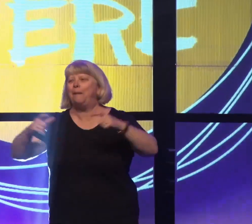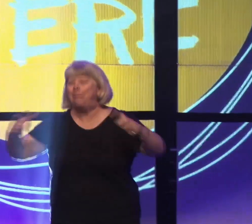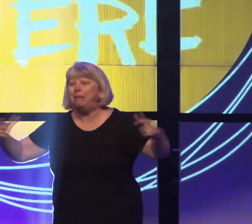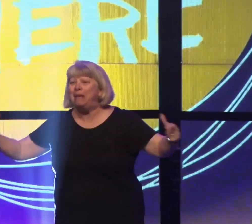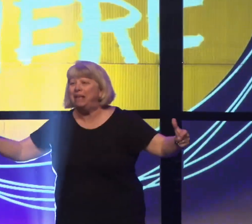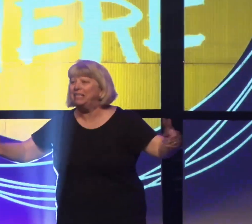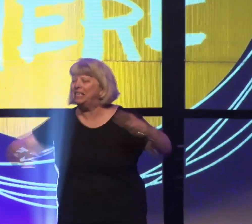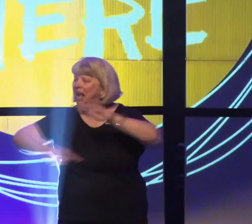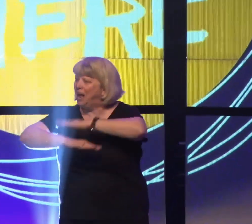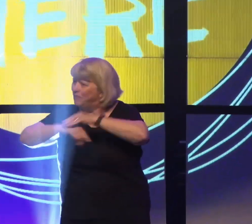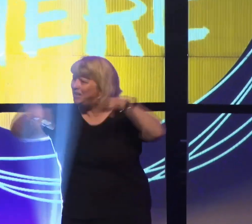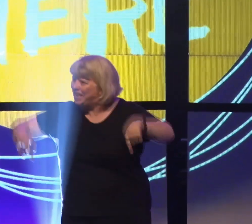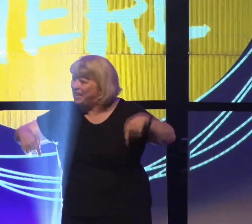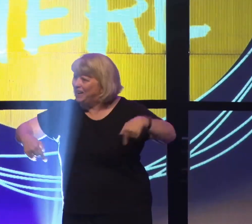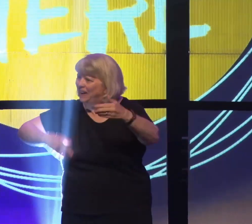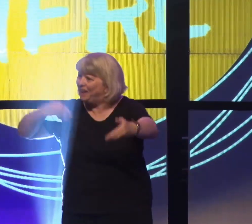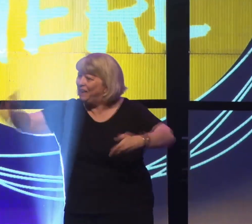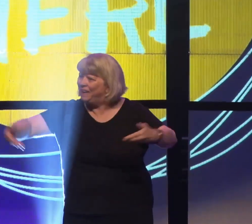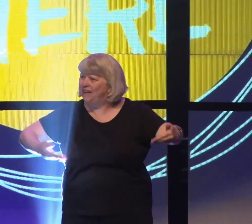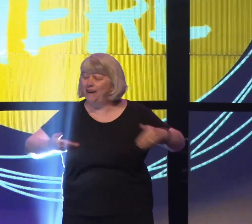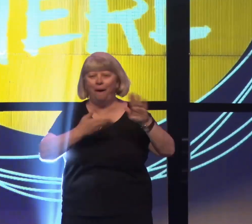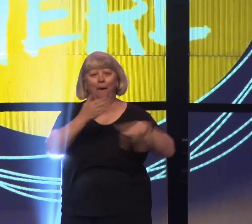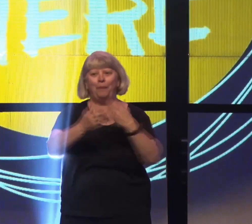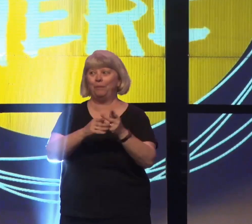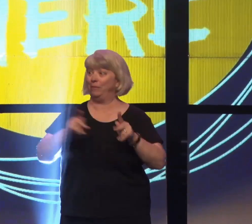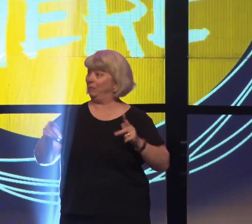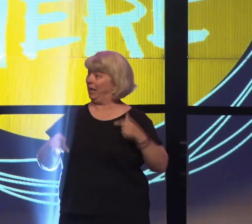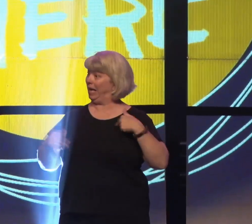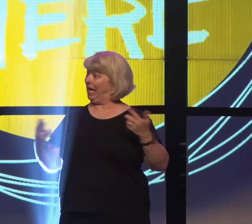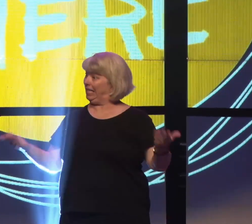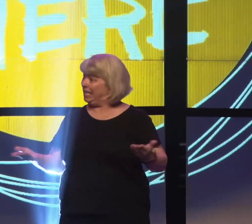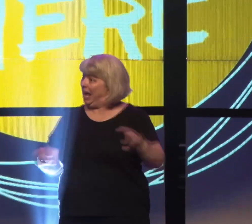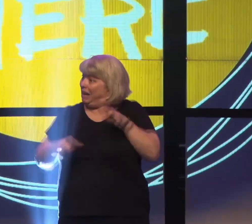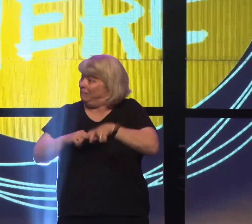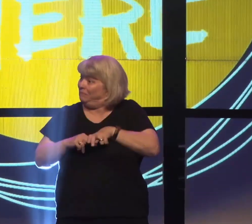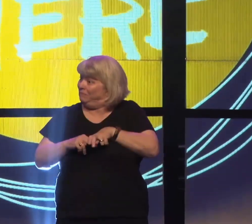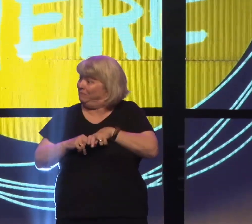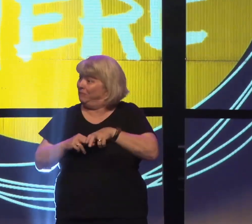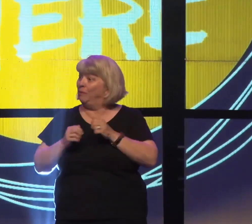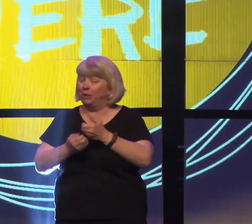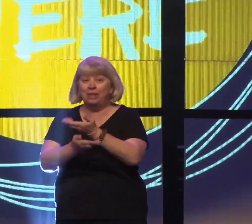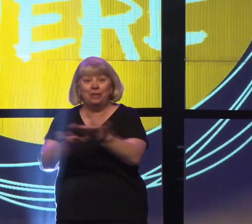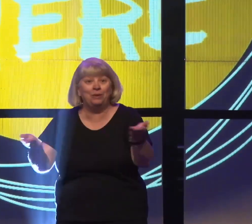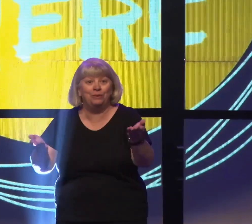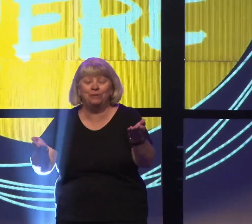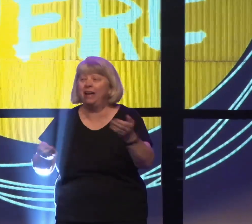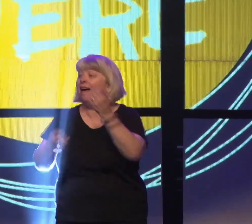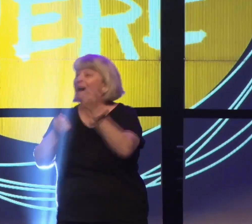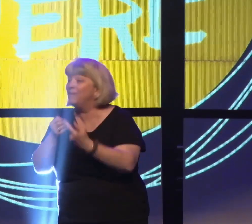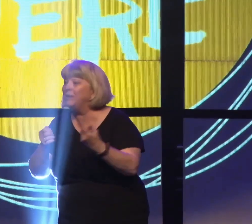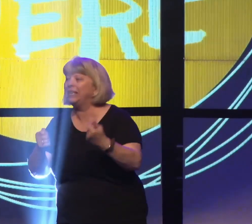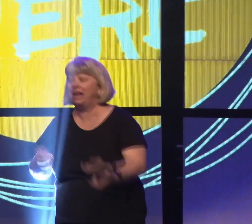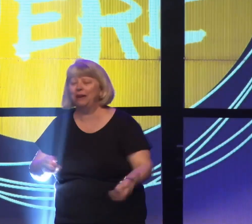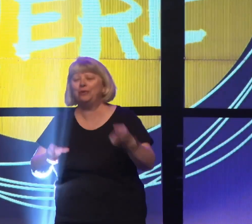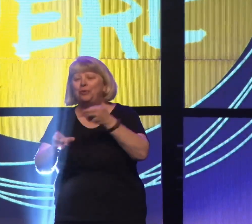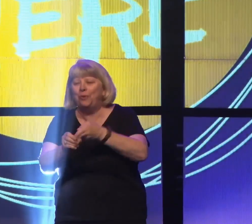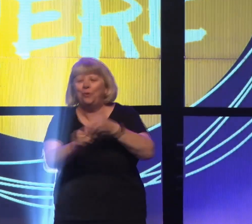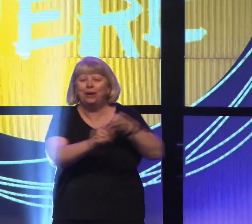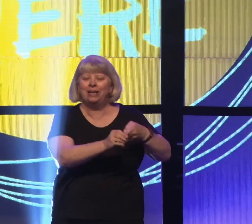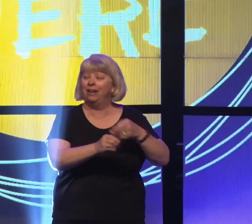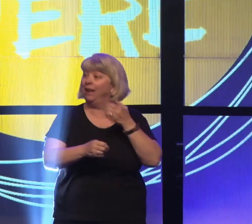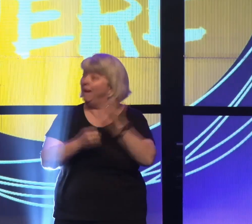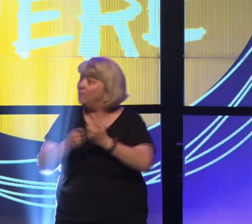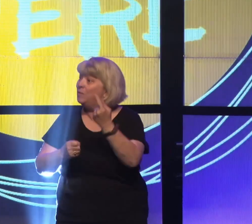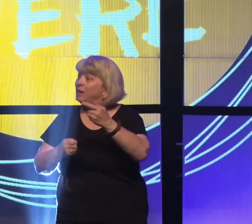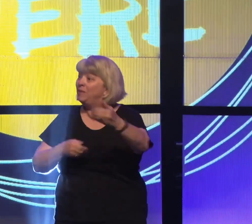Table. Because I get to be there, and everyone gets to be there, and everyone is